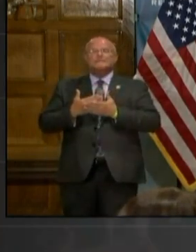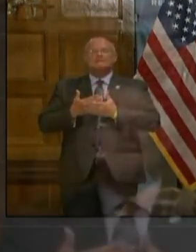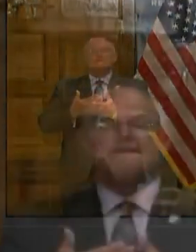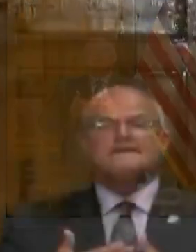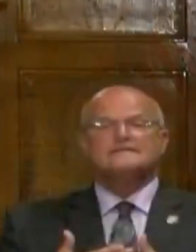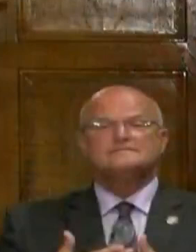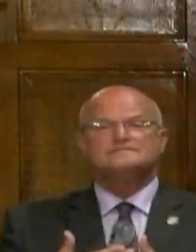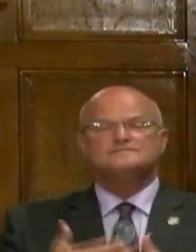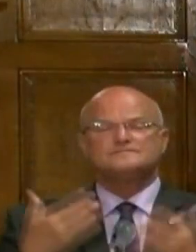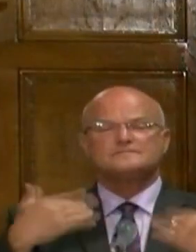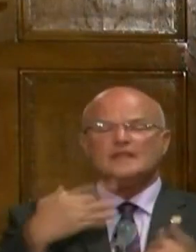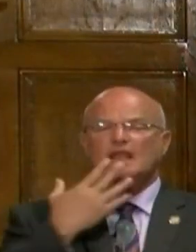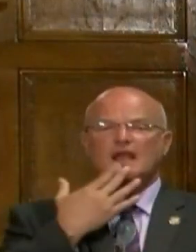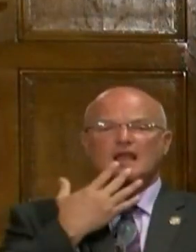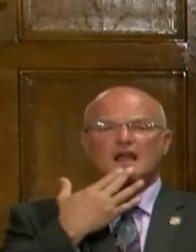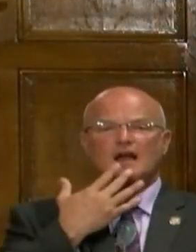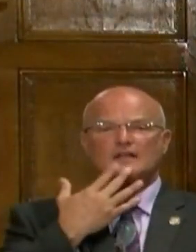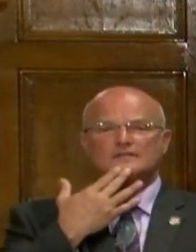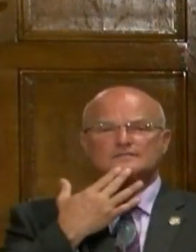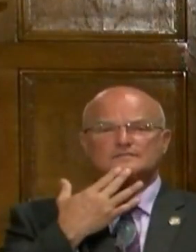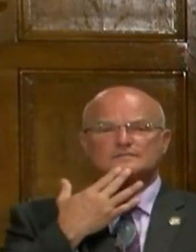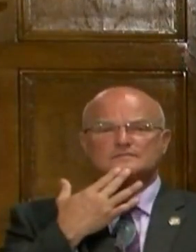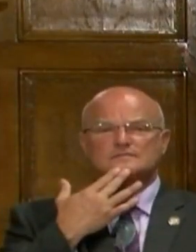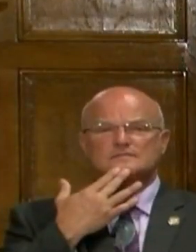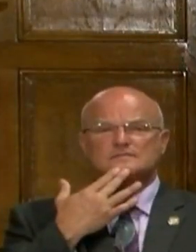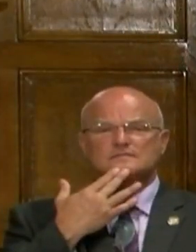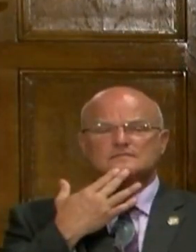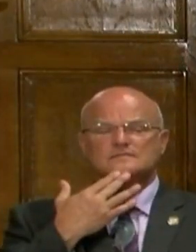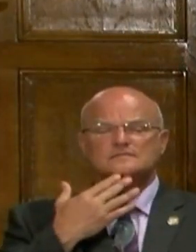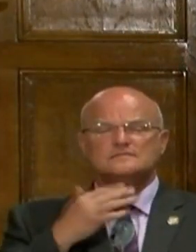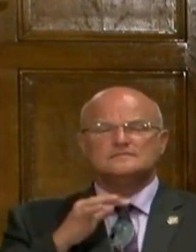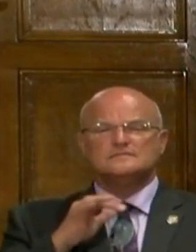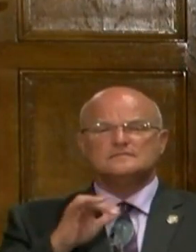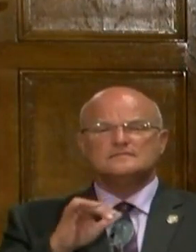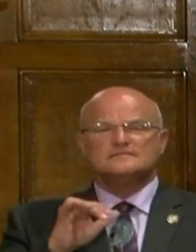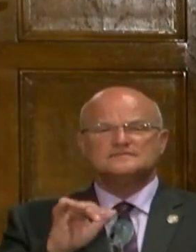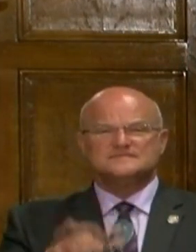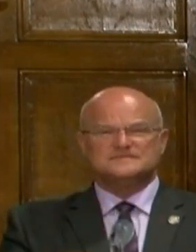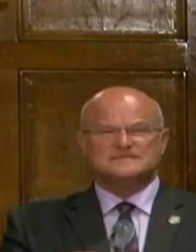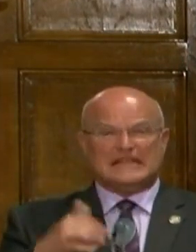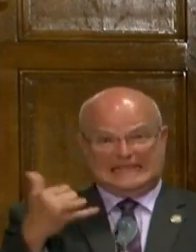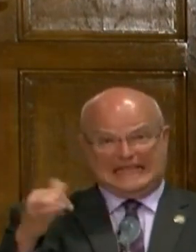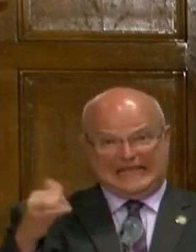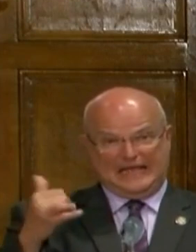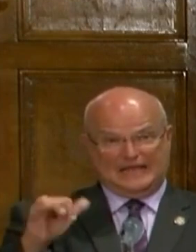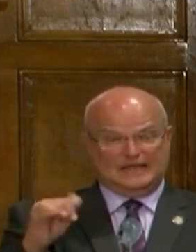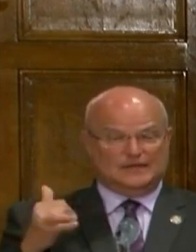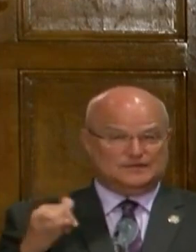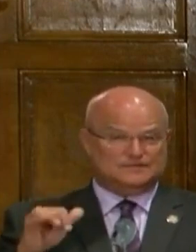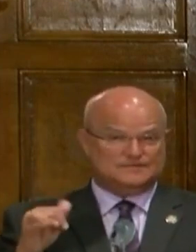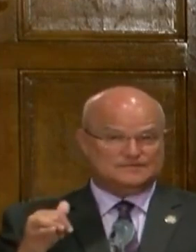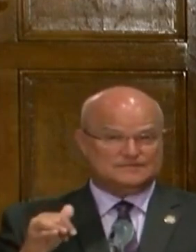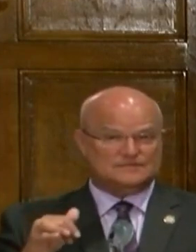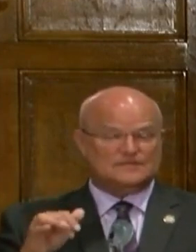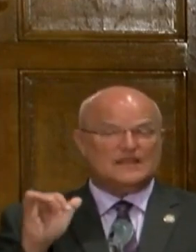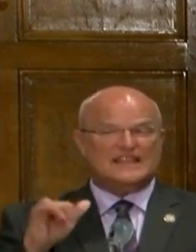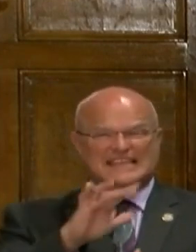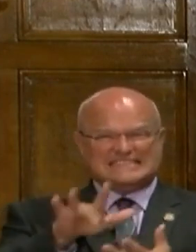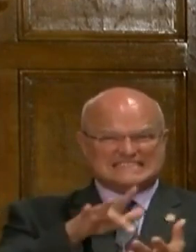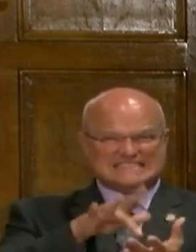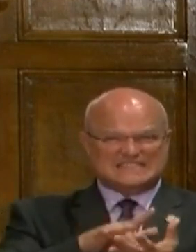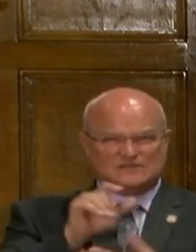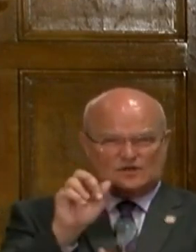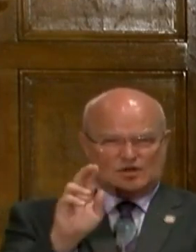next one, which let's just take the yellow one there, which is